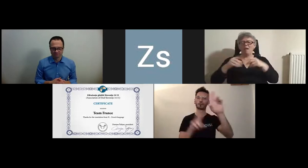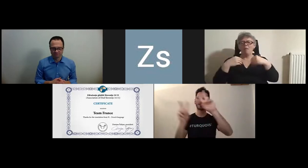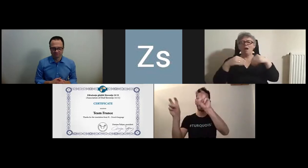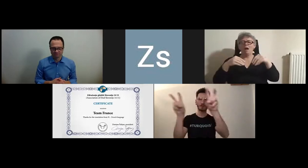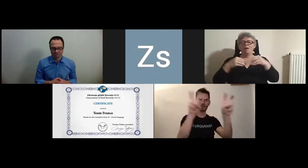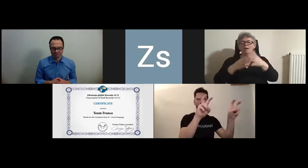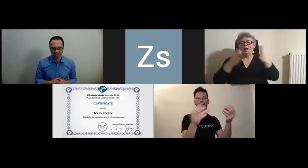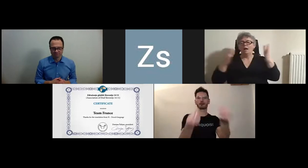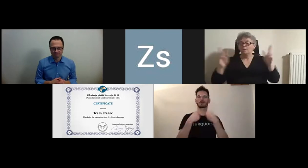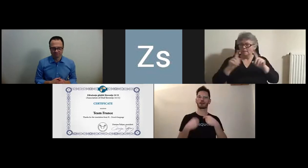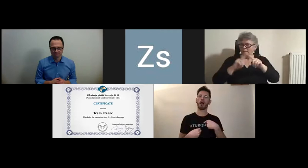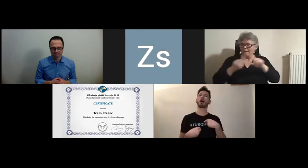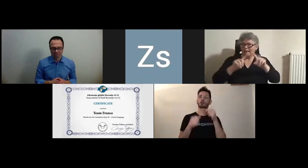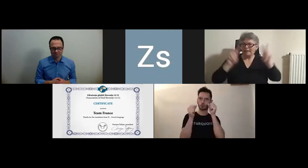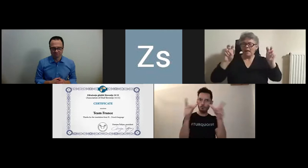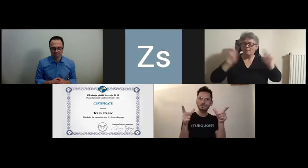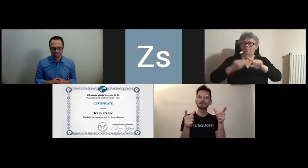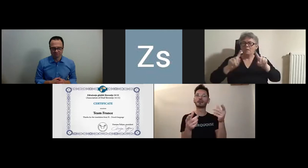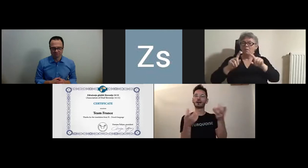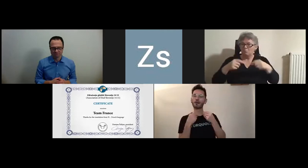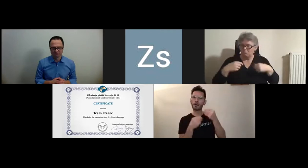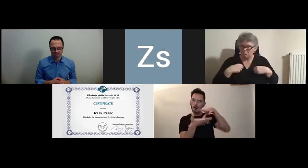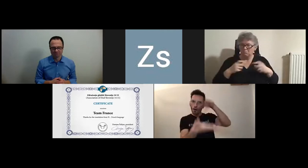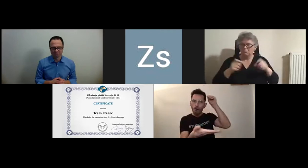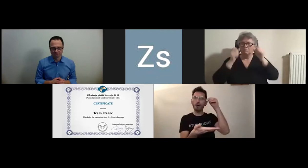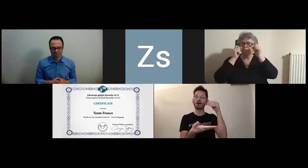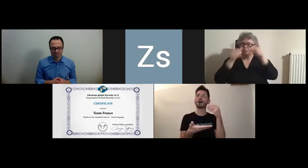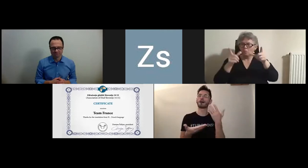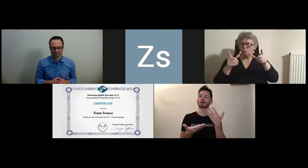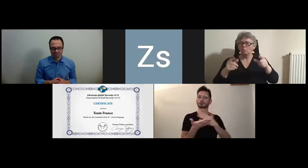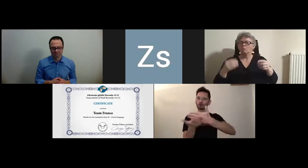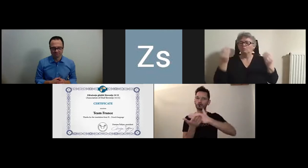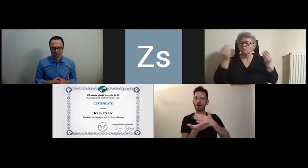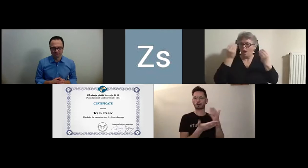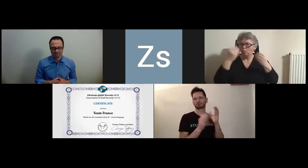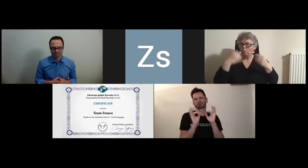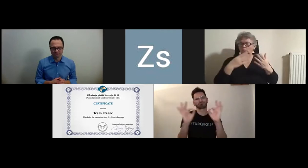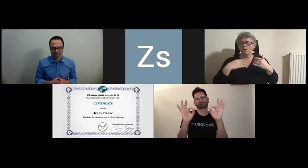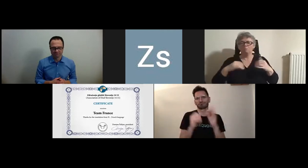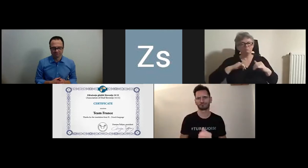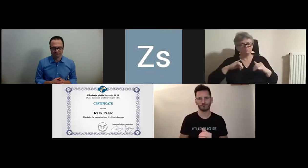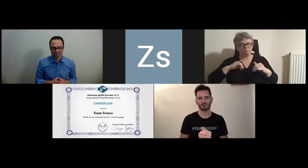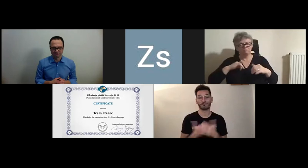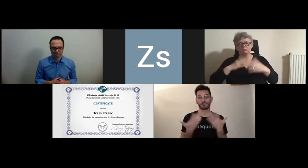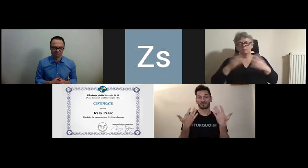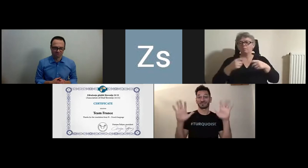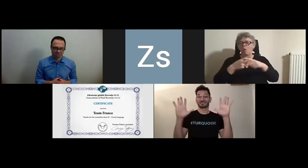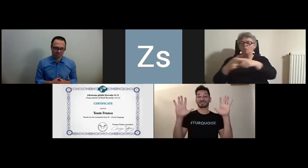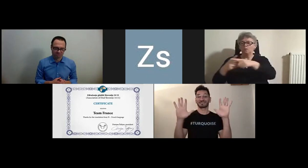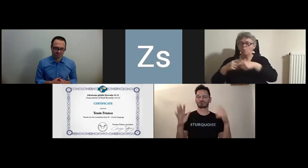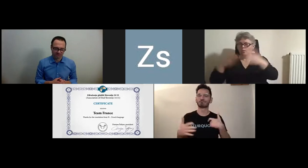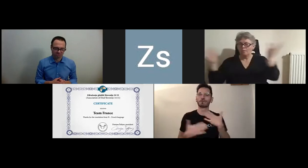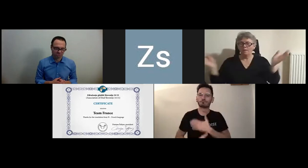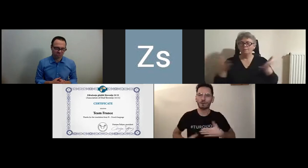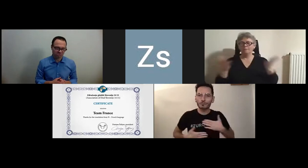to see the presenters and all their stories. Some were surprising, some were very educational,